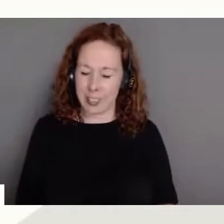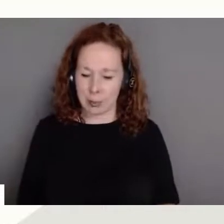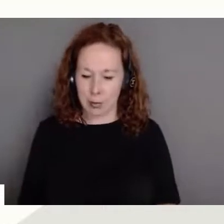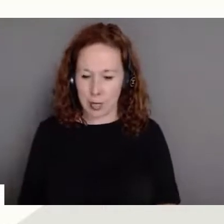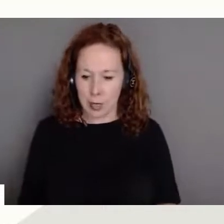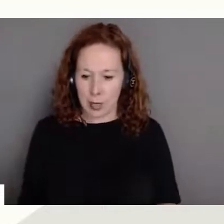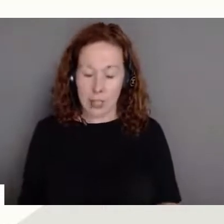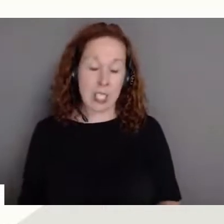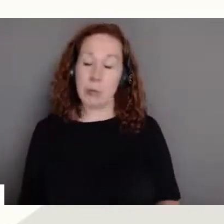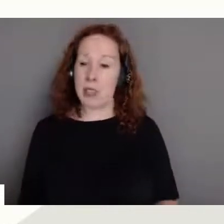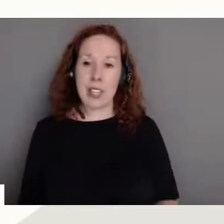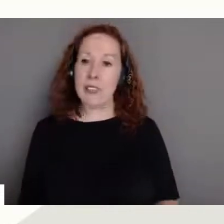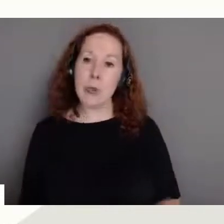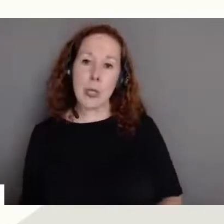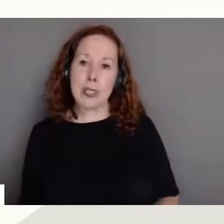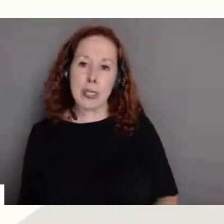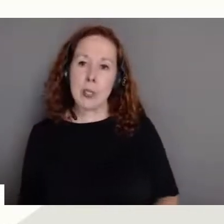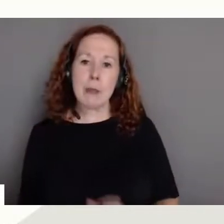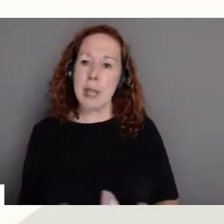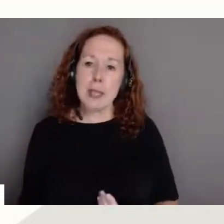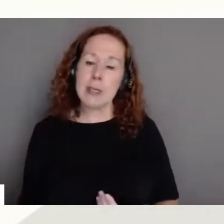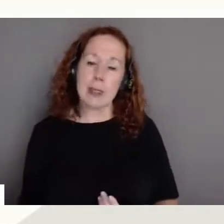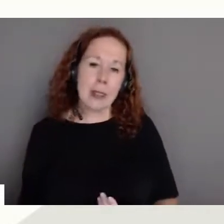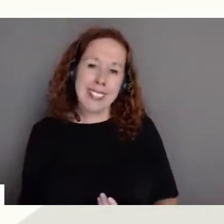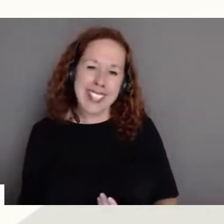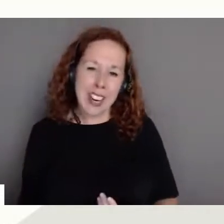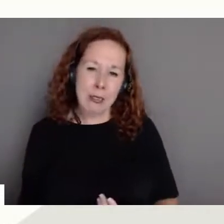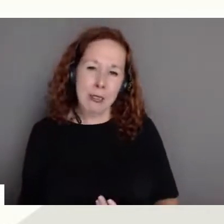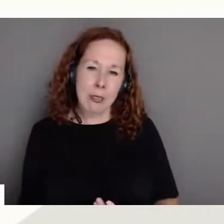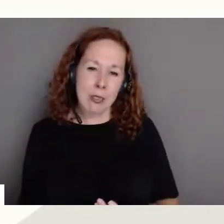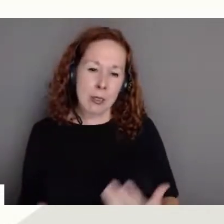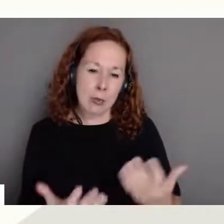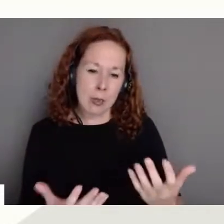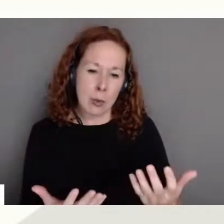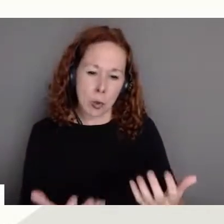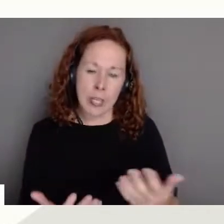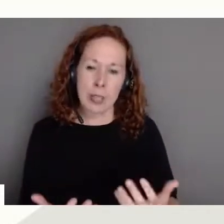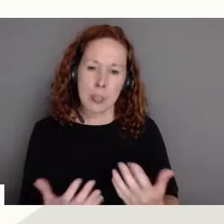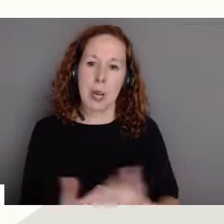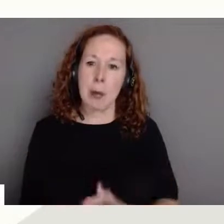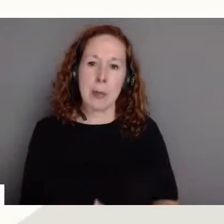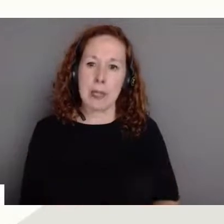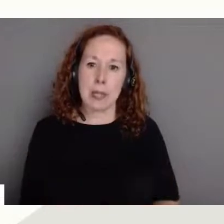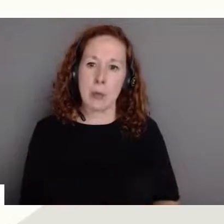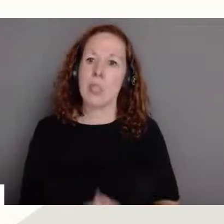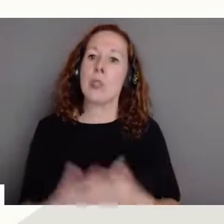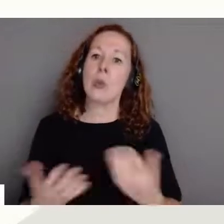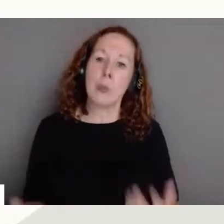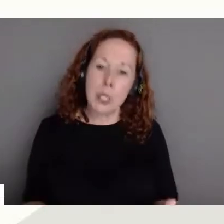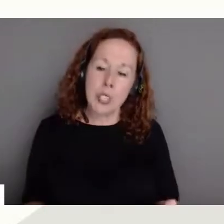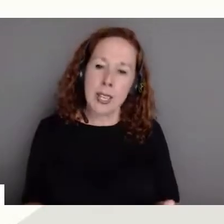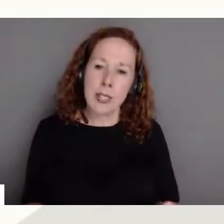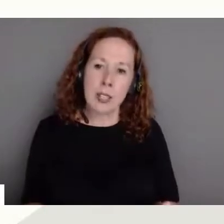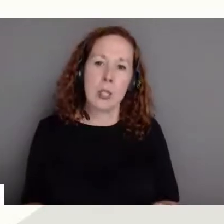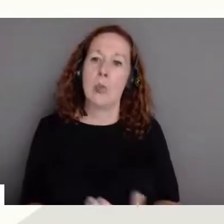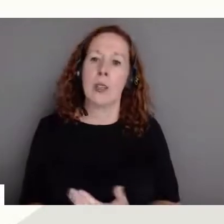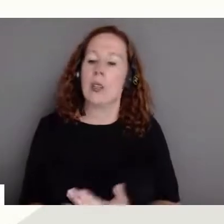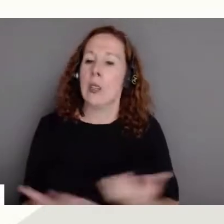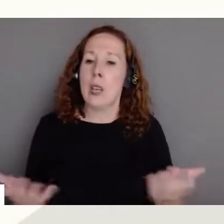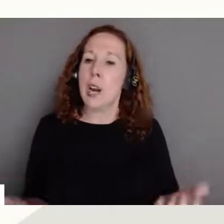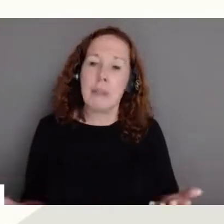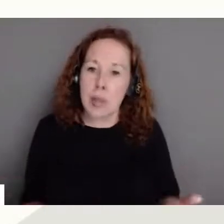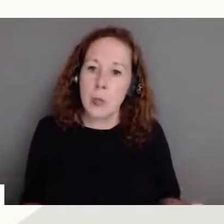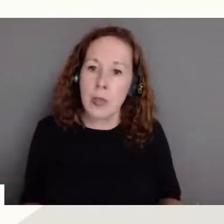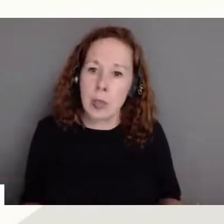had debriefed afterwards, and it was amazing to have the organizers come up and say, we so appreciate that you